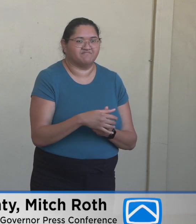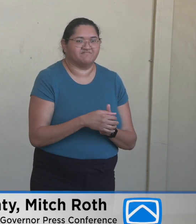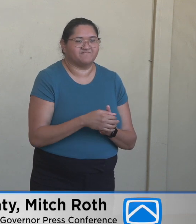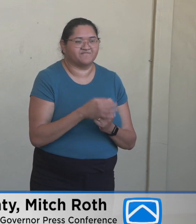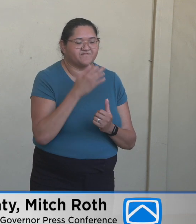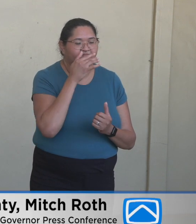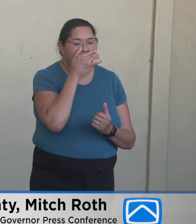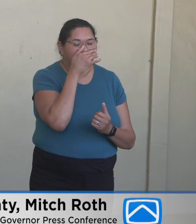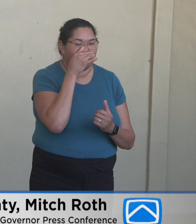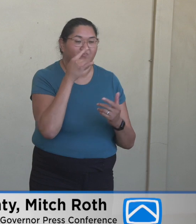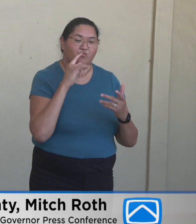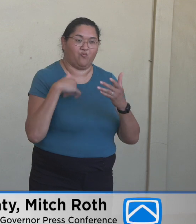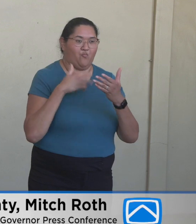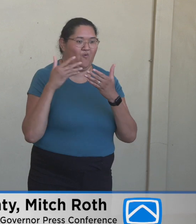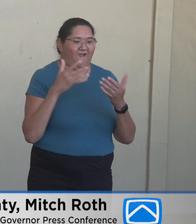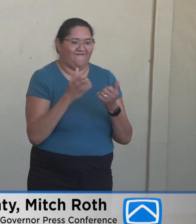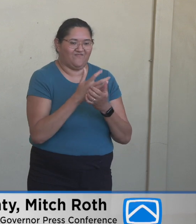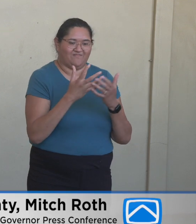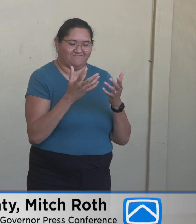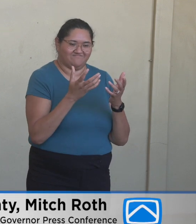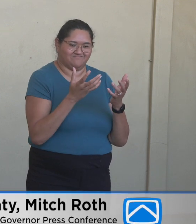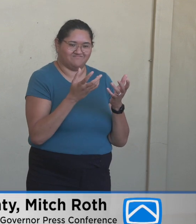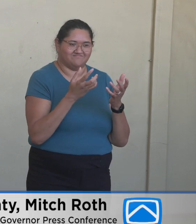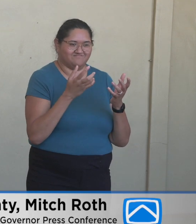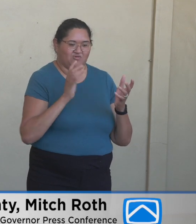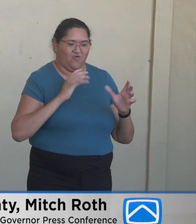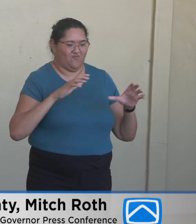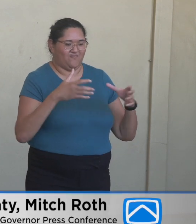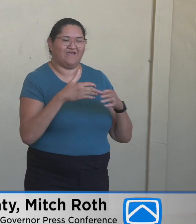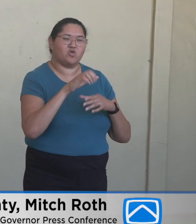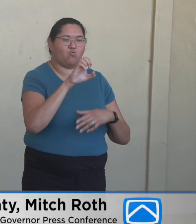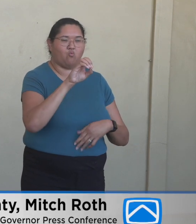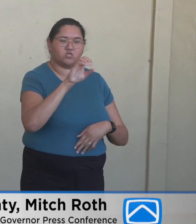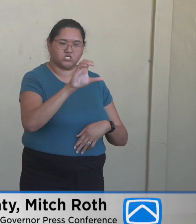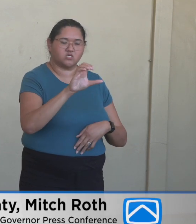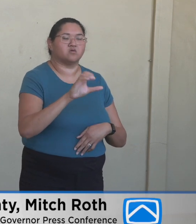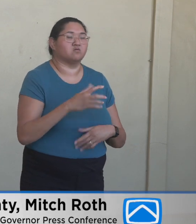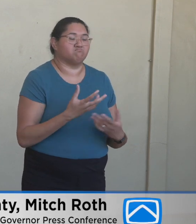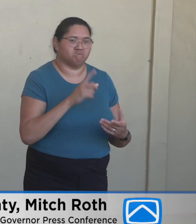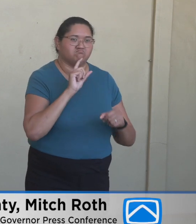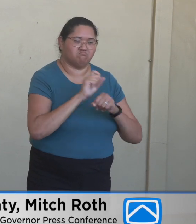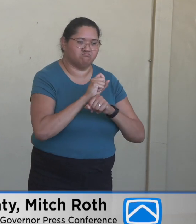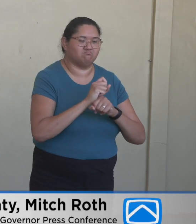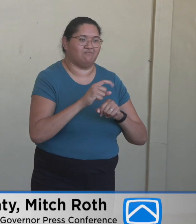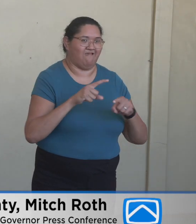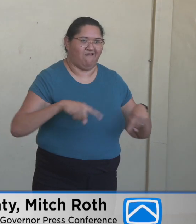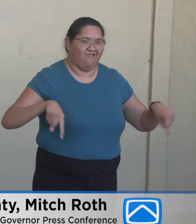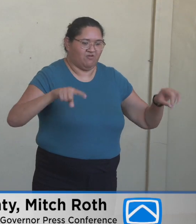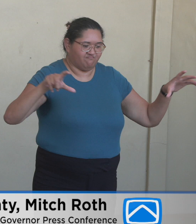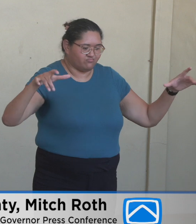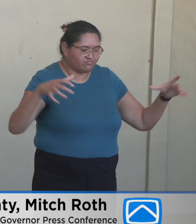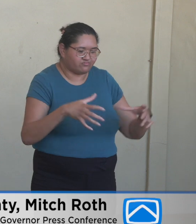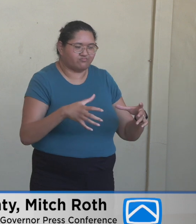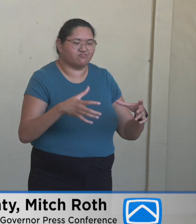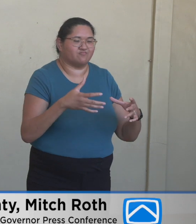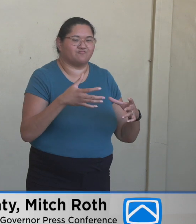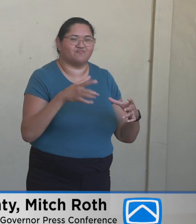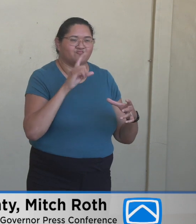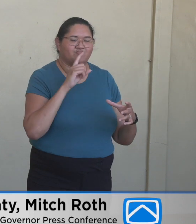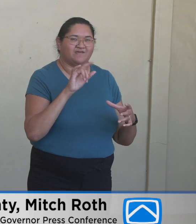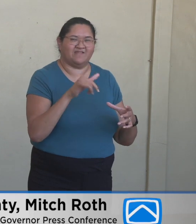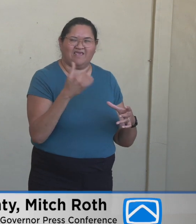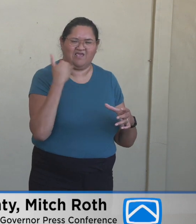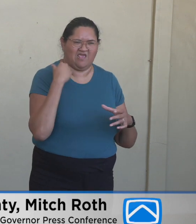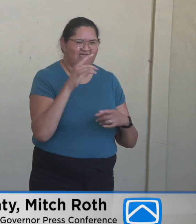have brought everybody in the room. When in our EOC, we literally have everybody in the room. And I think that goes back to